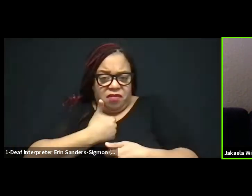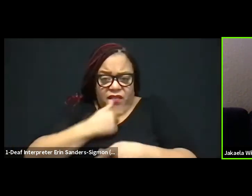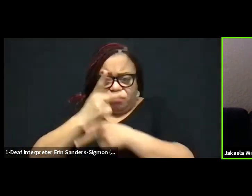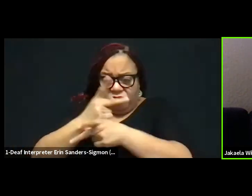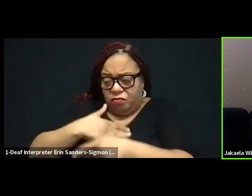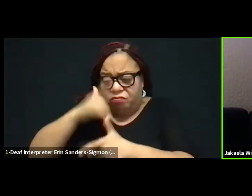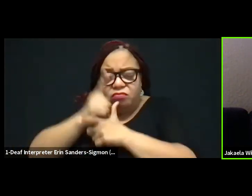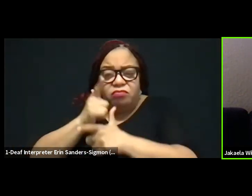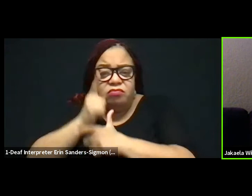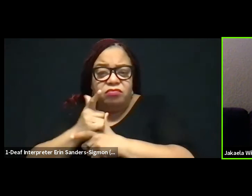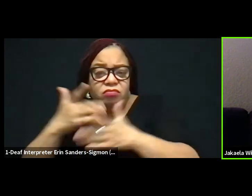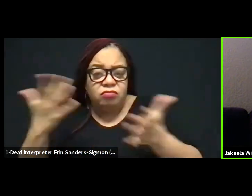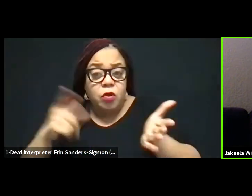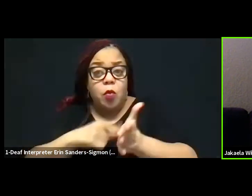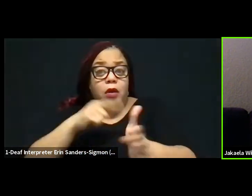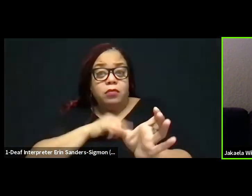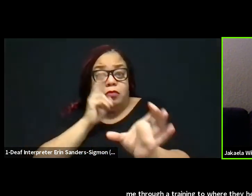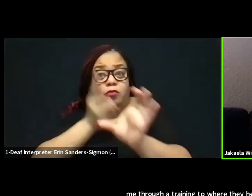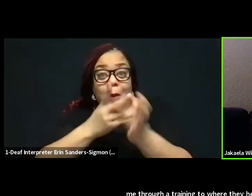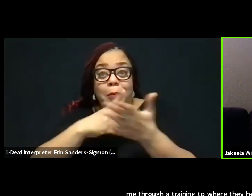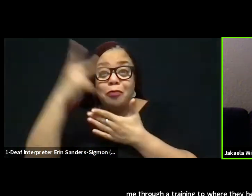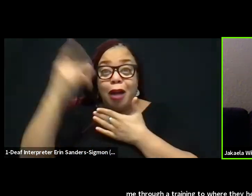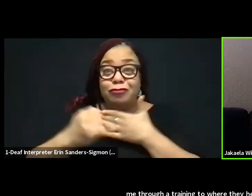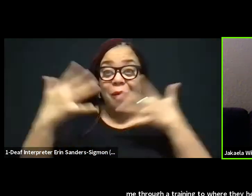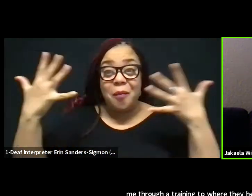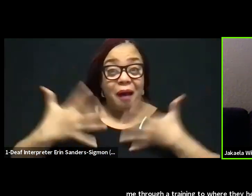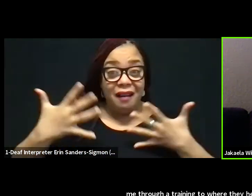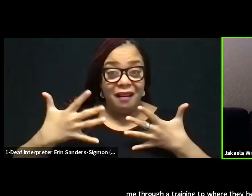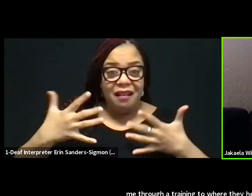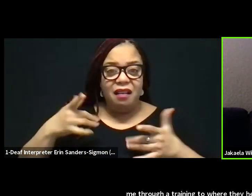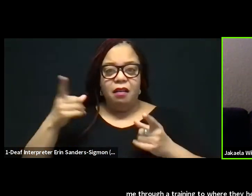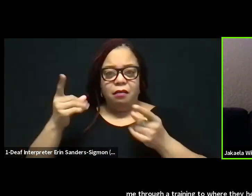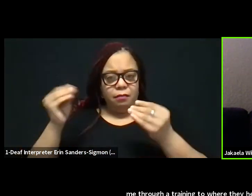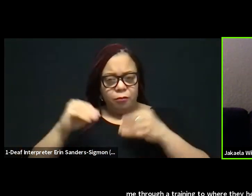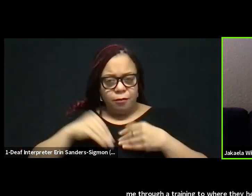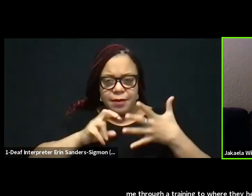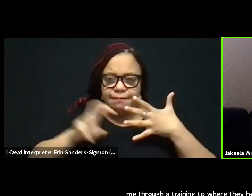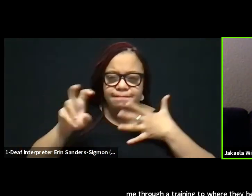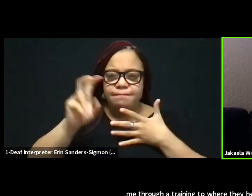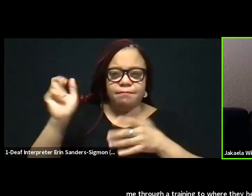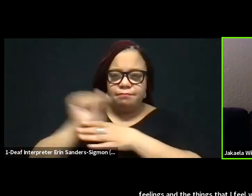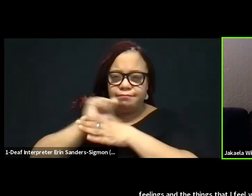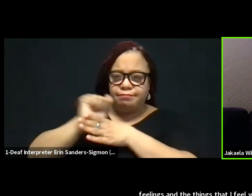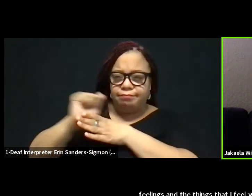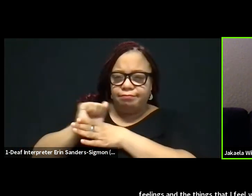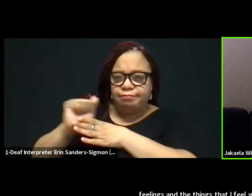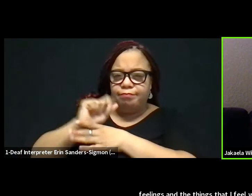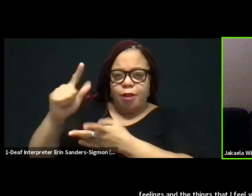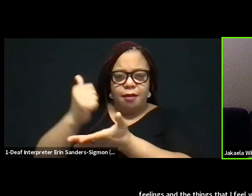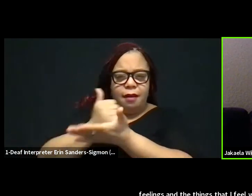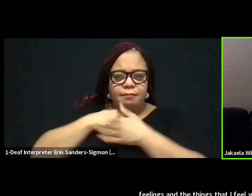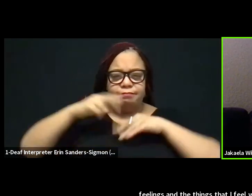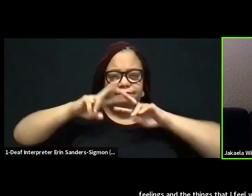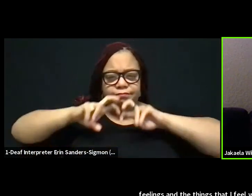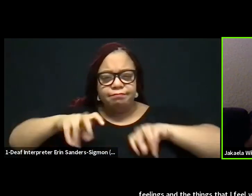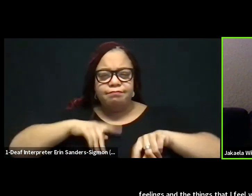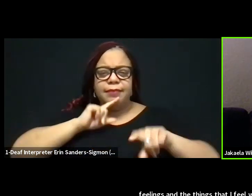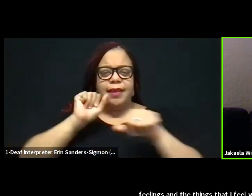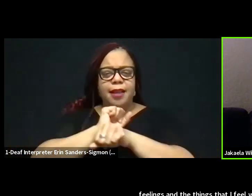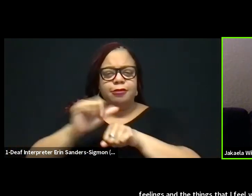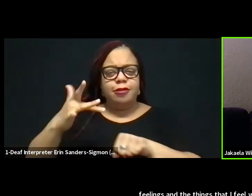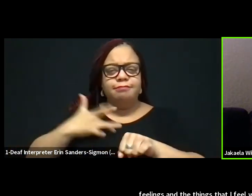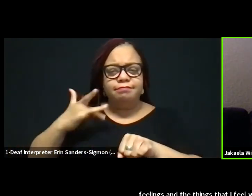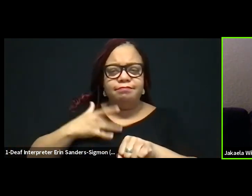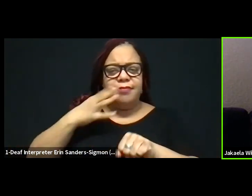that I feel when it comes to incarceration, and particularly my role within mass incarceration in the prison